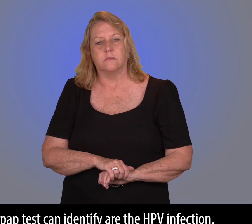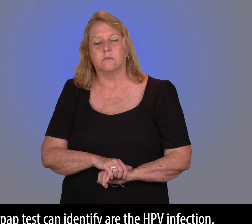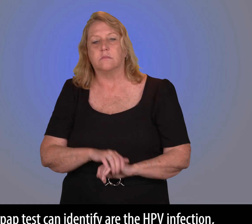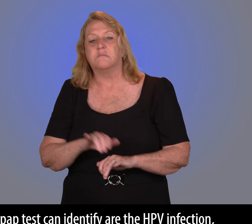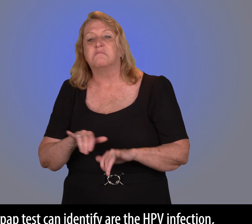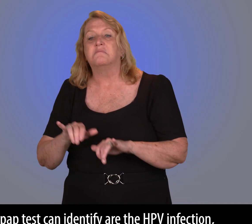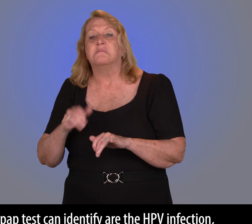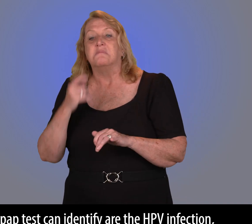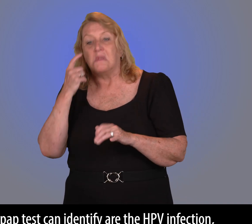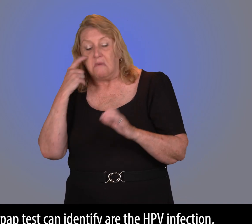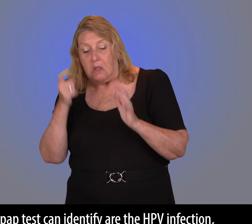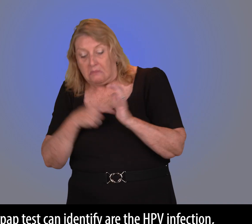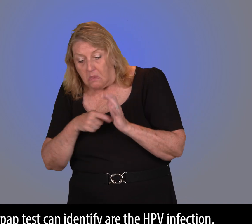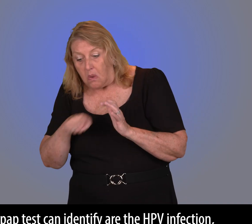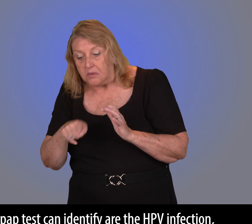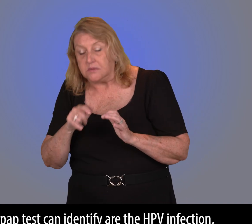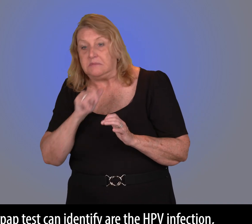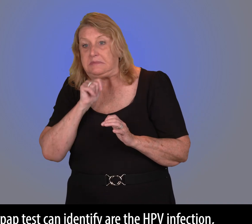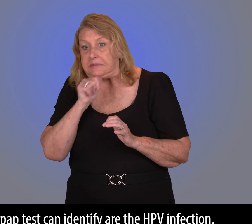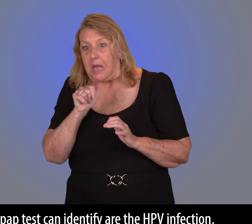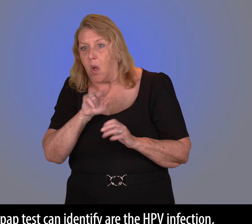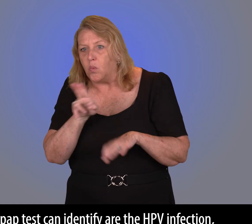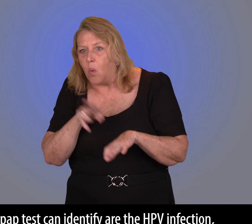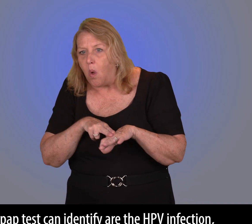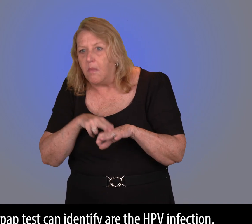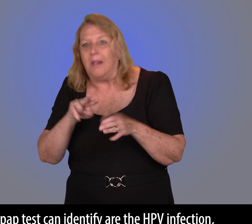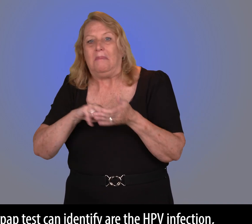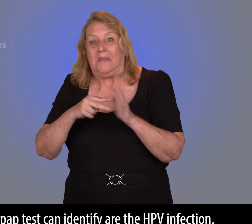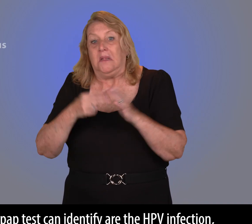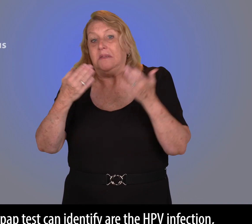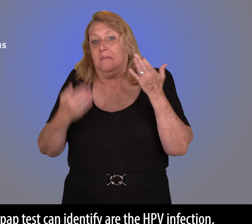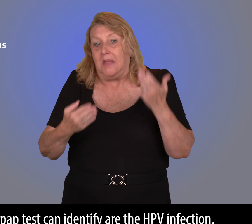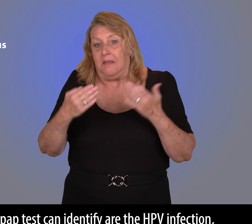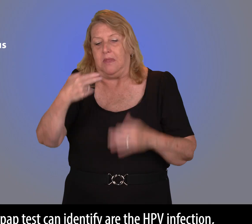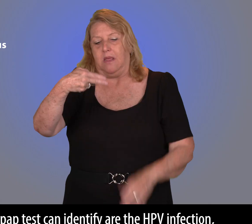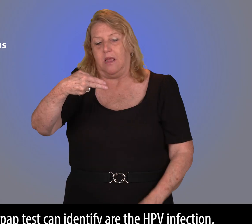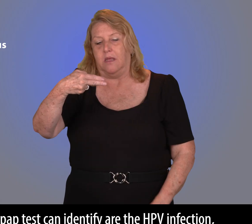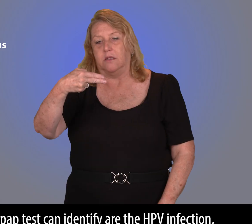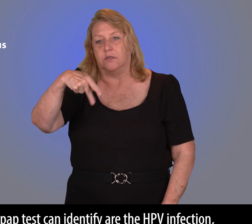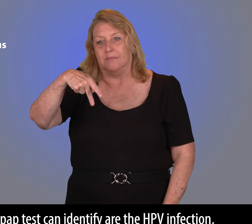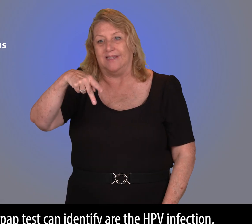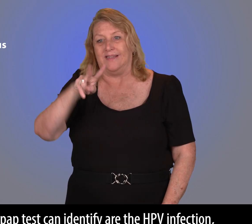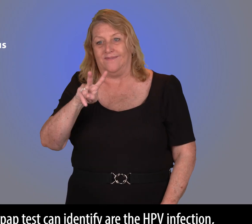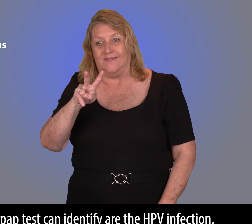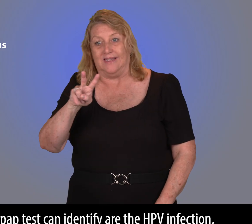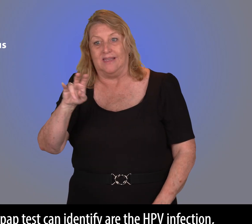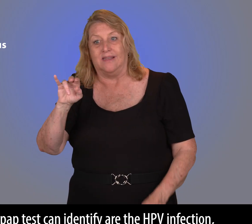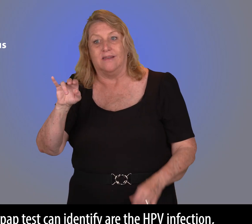Common conditions a Pap test can identify are the HPV infection,